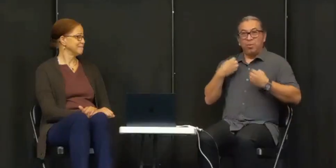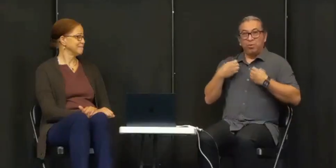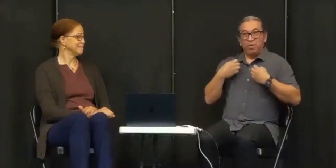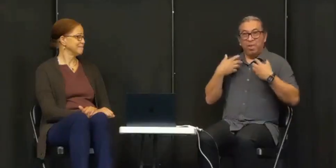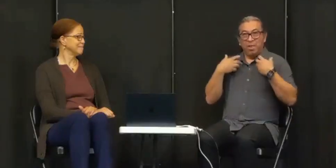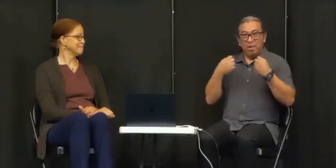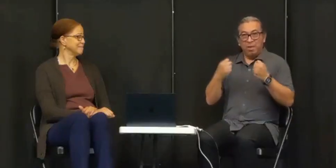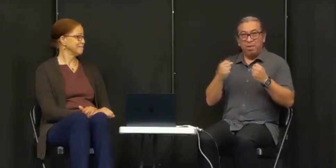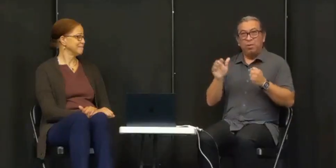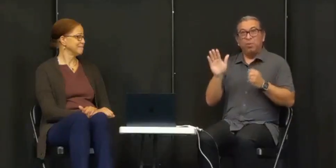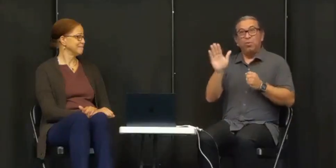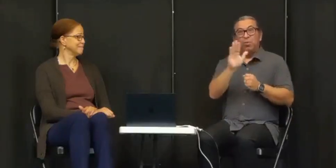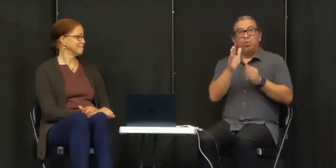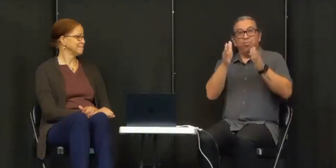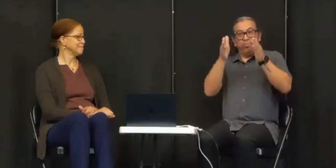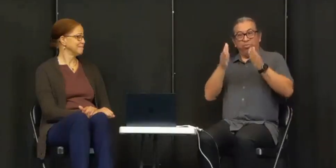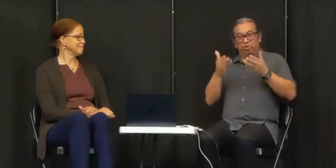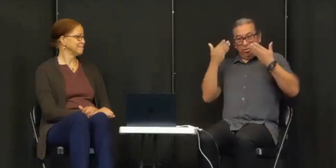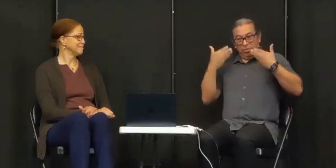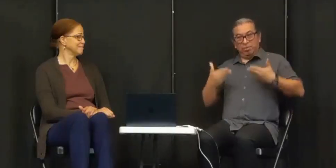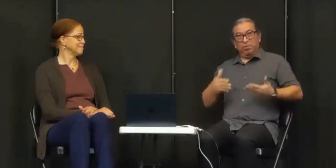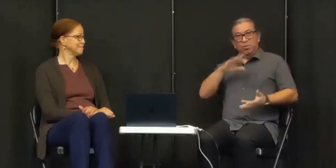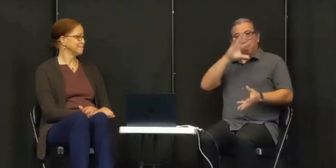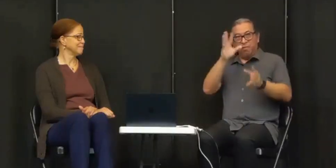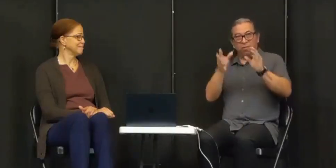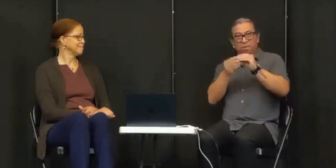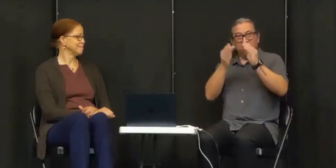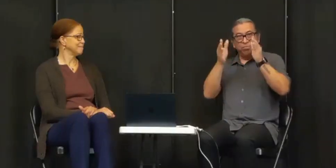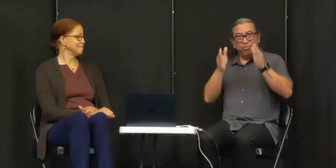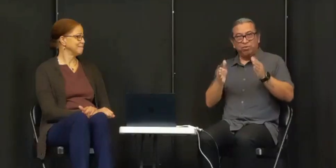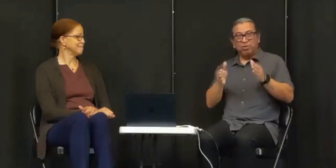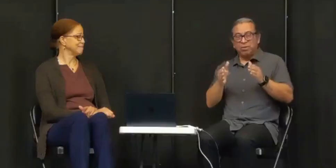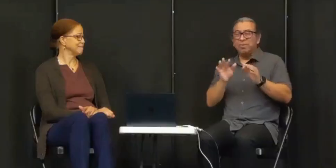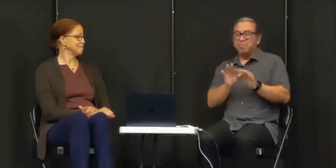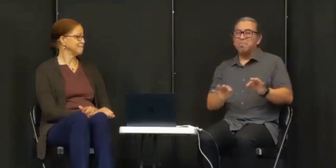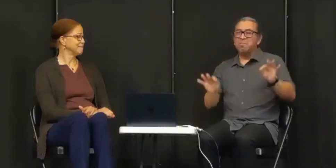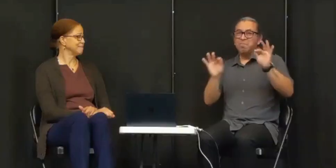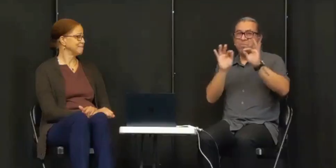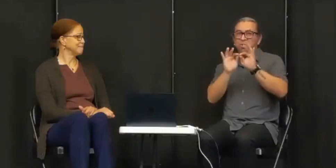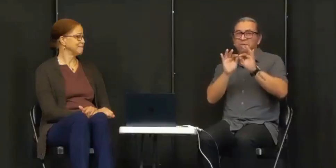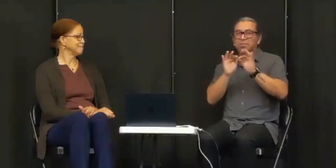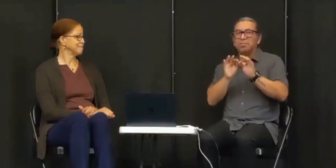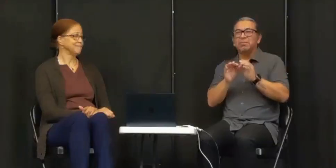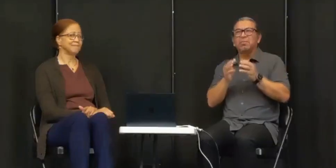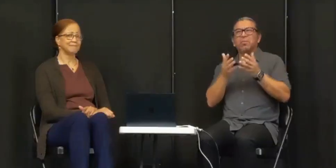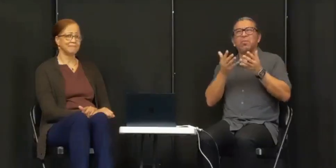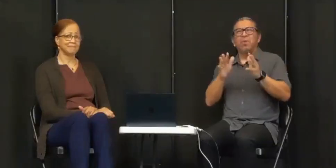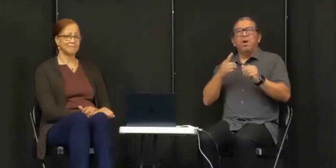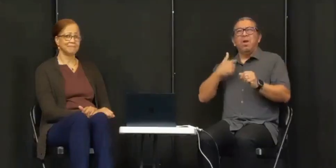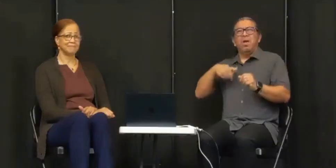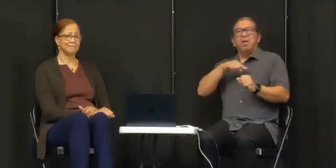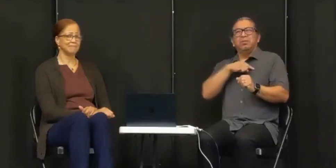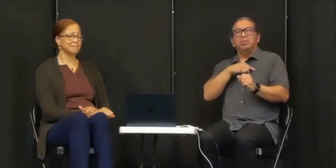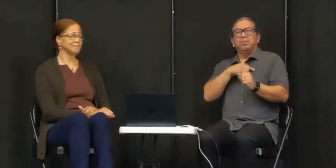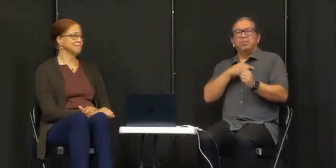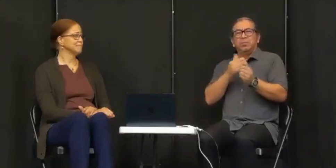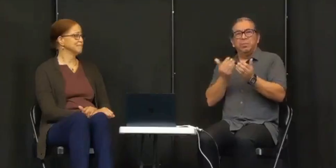Your mental health, your emotional health, your personhood, all of that is really